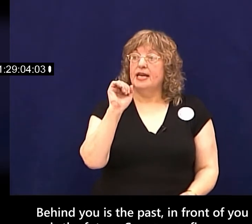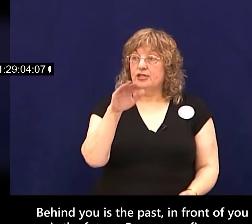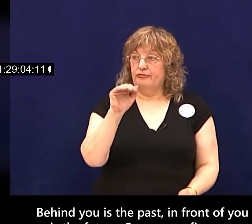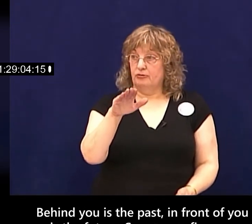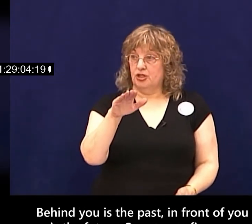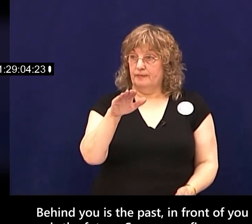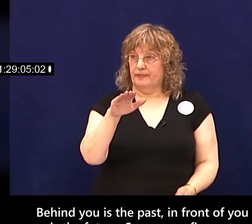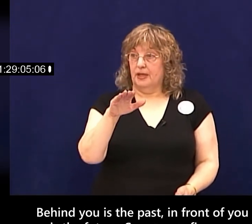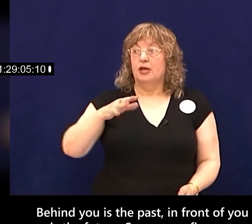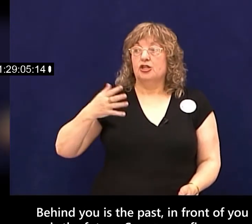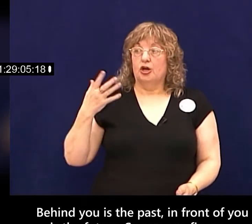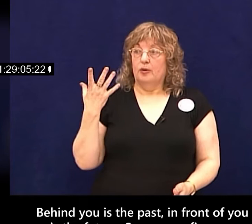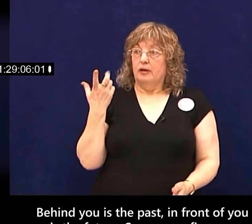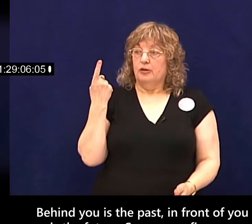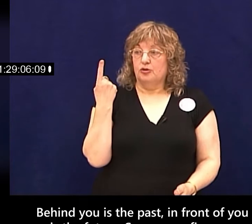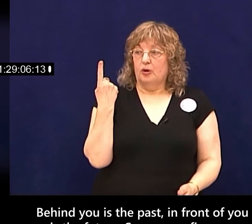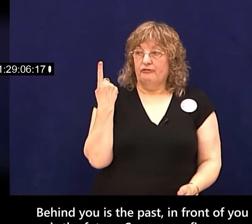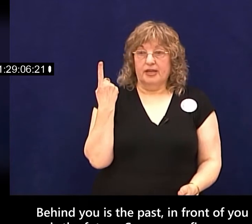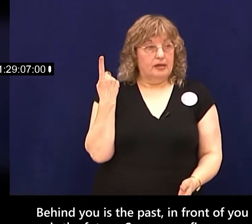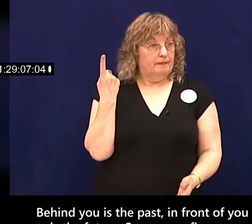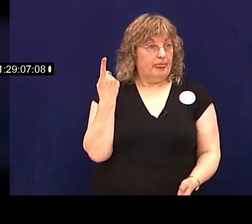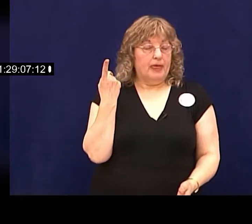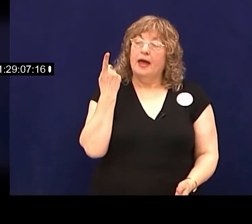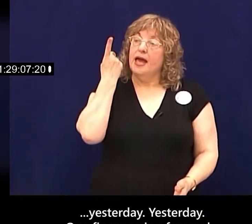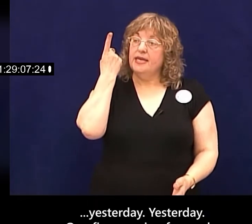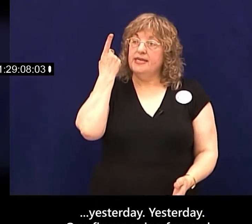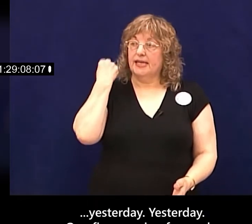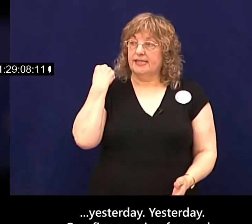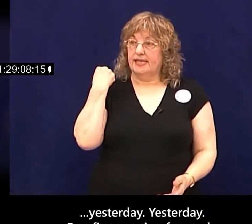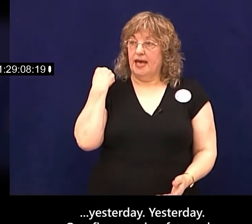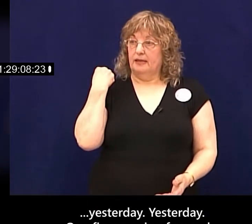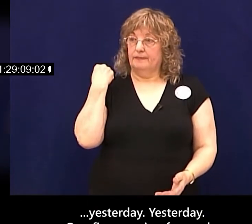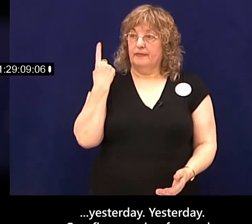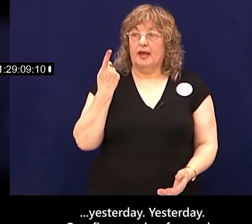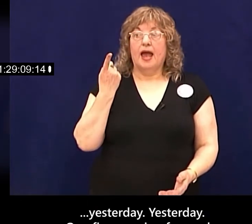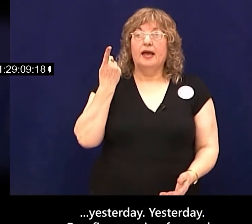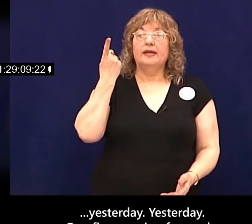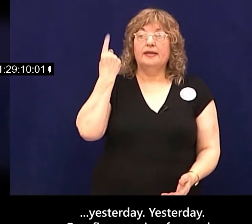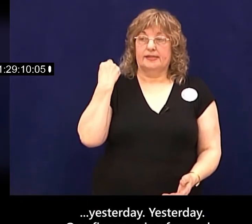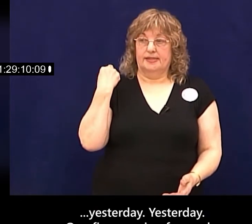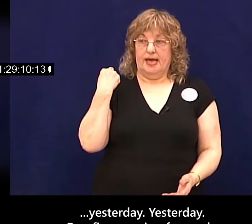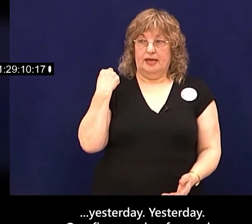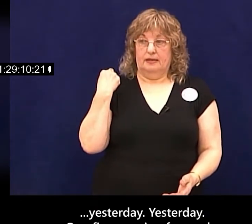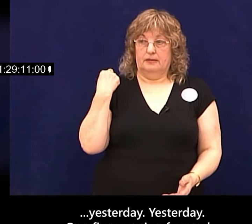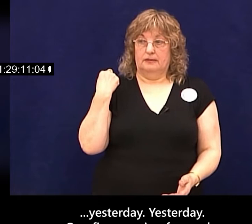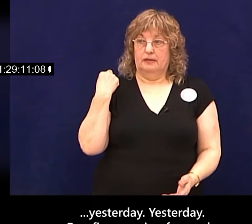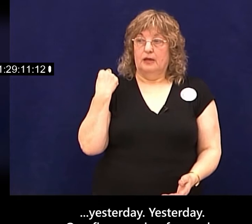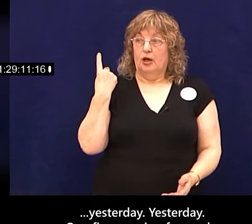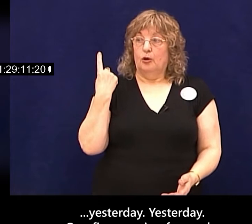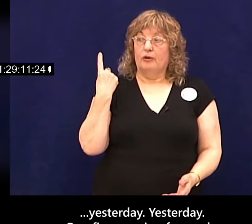the future. So use one finger, yesterday. Yesterday. One